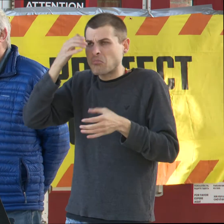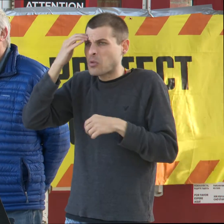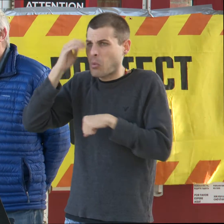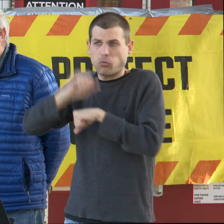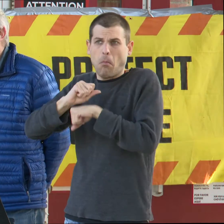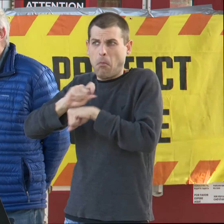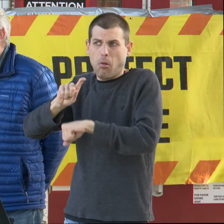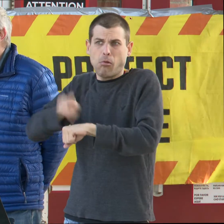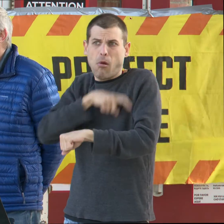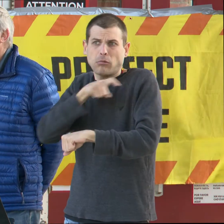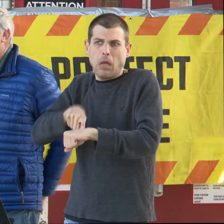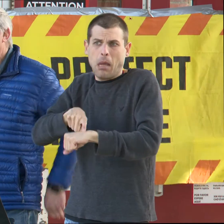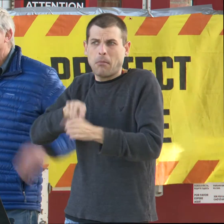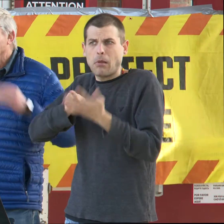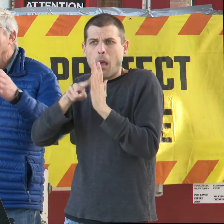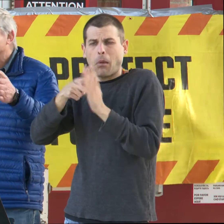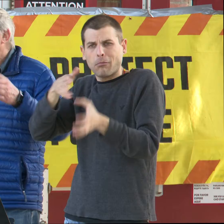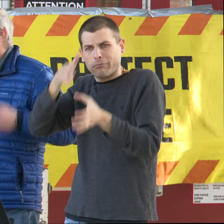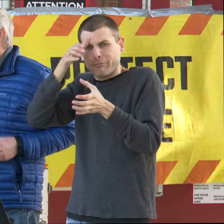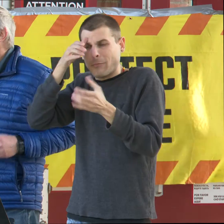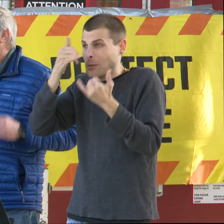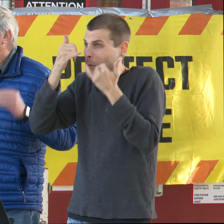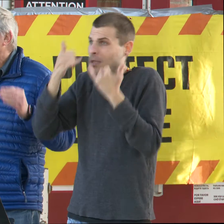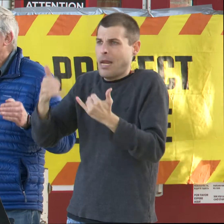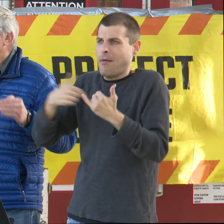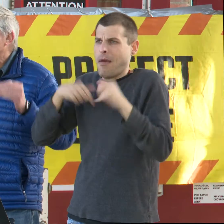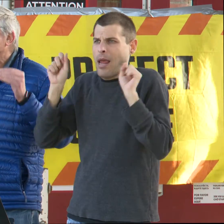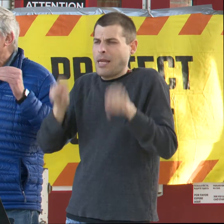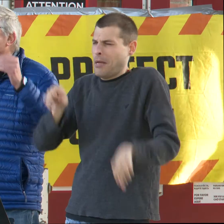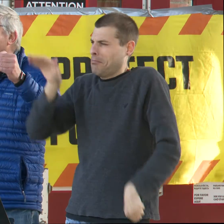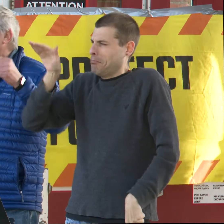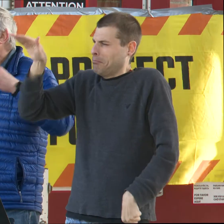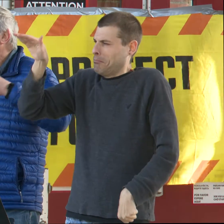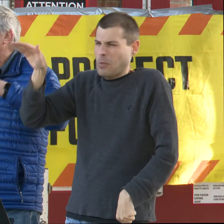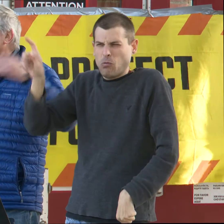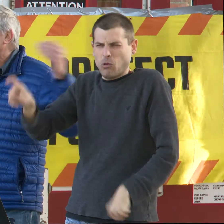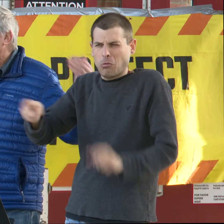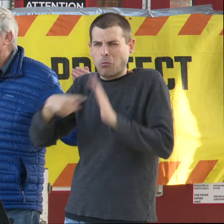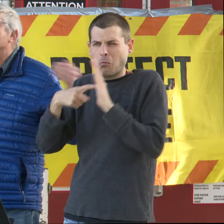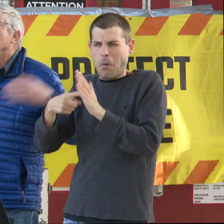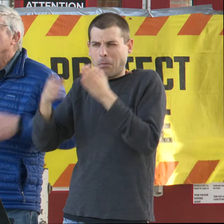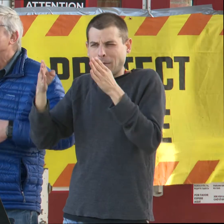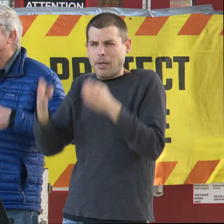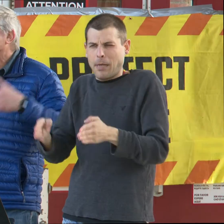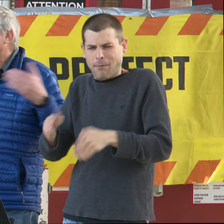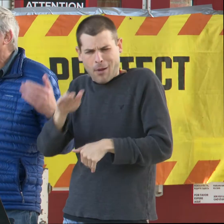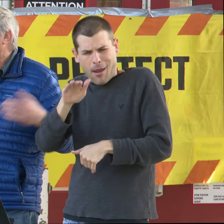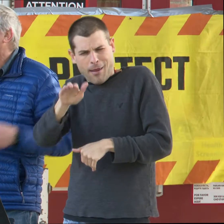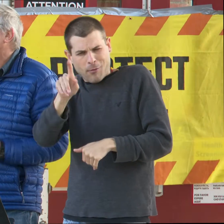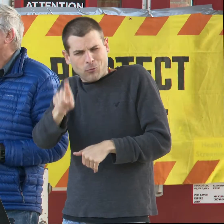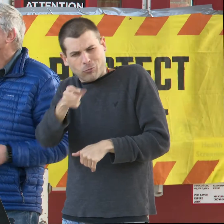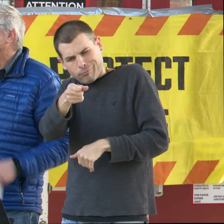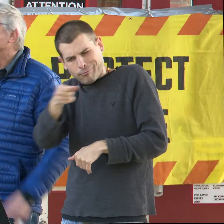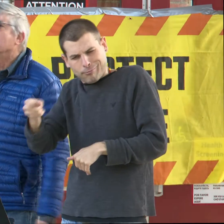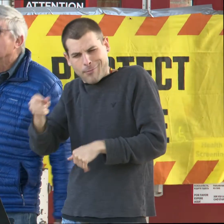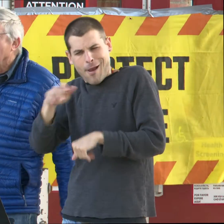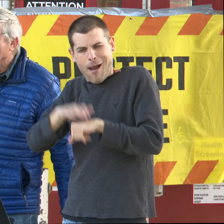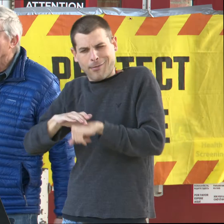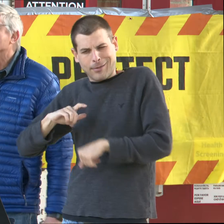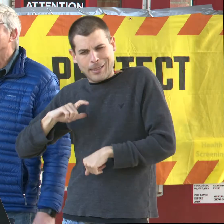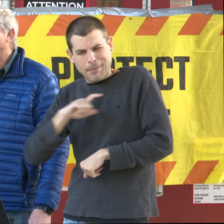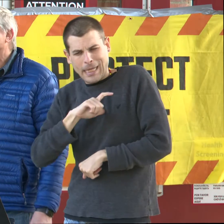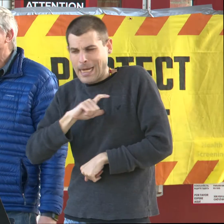long enough, people get to say, hey, we should get a neighborhood representative on our committee to look at